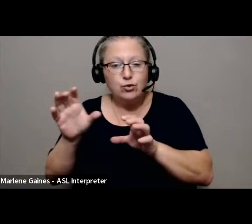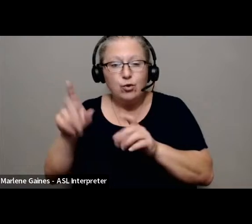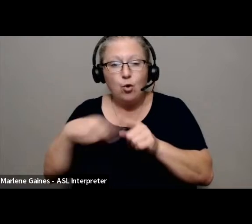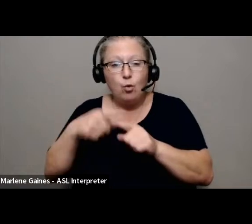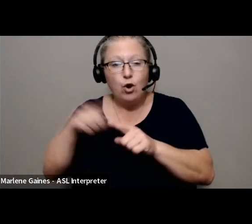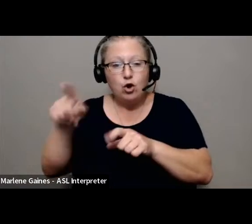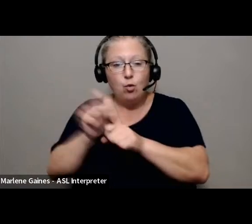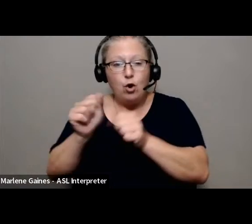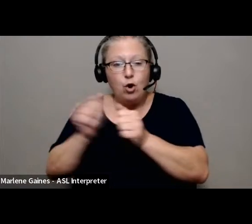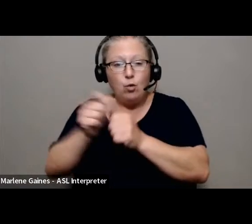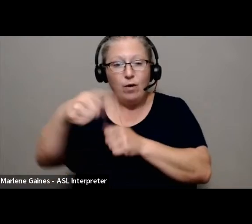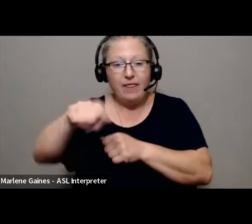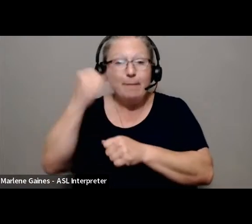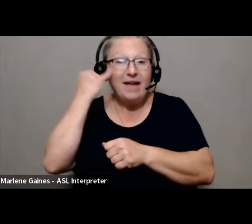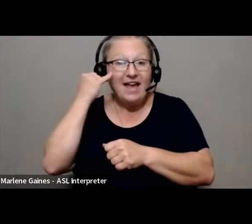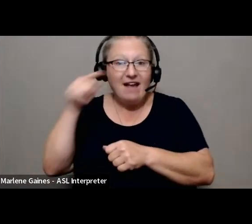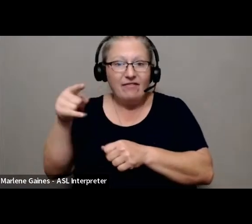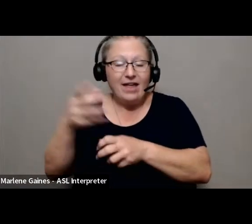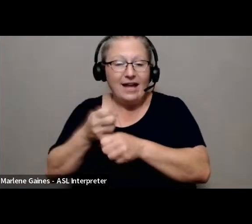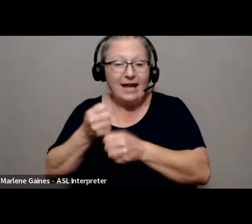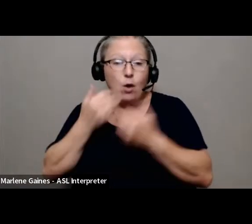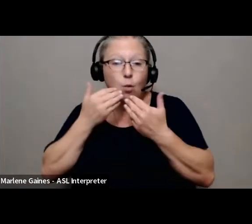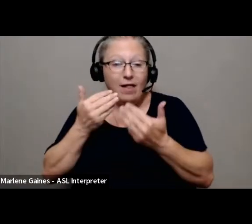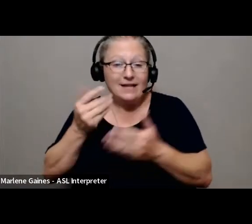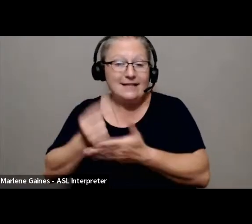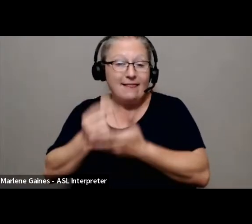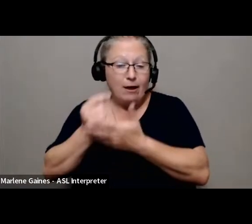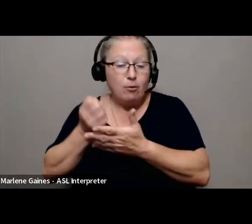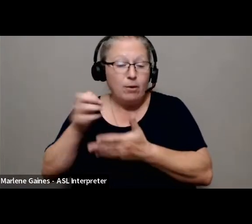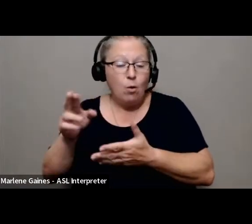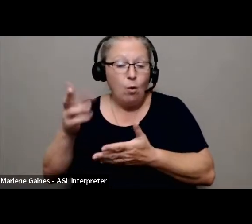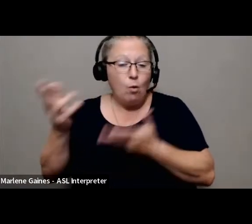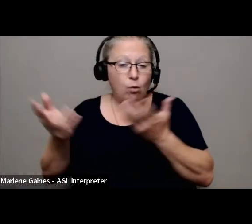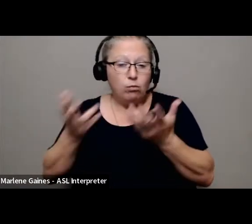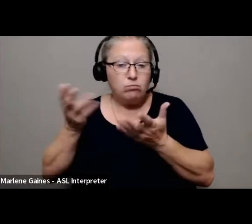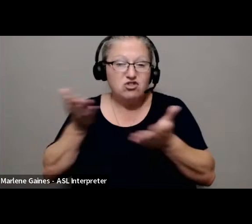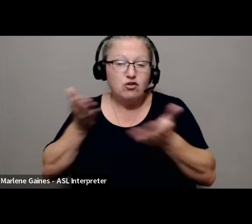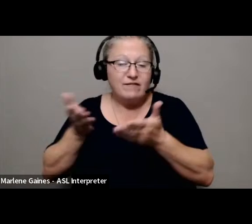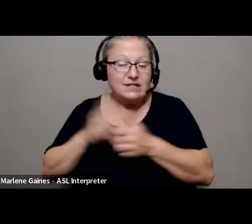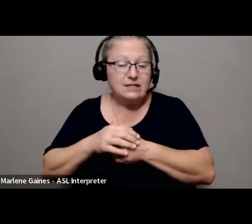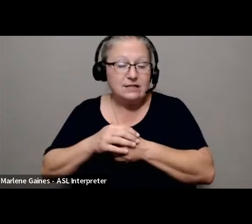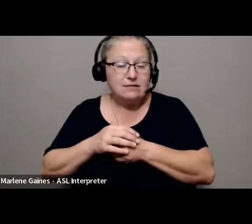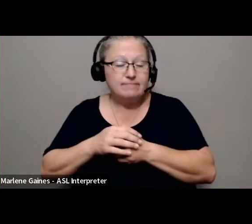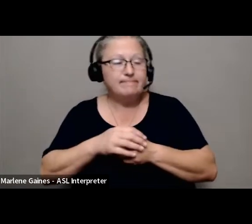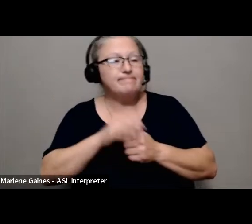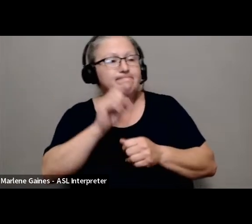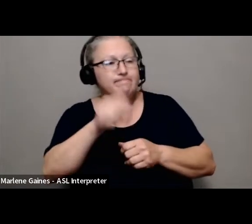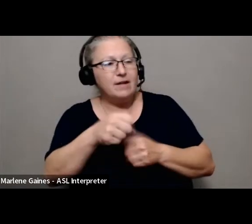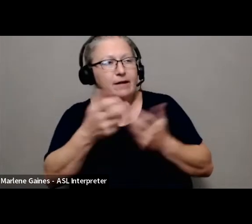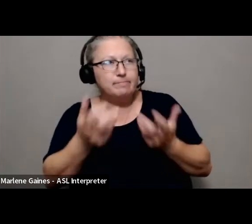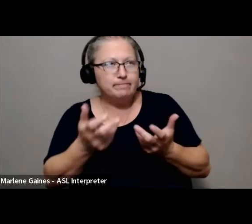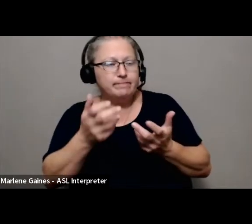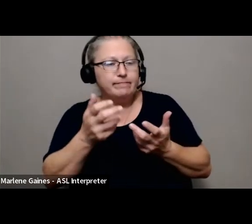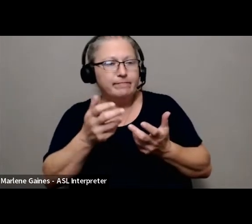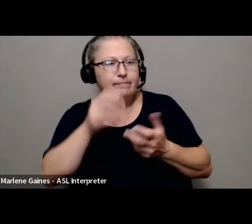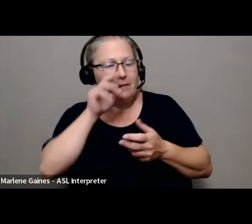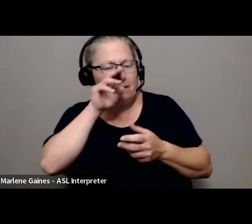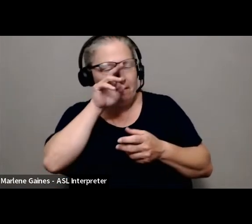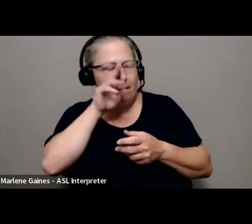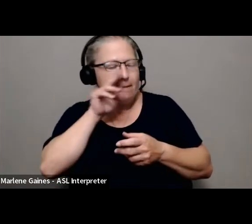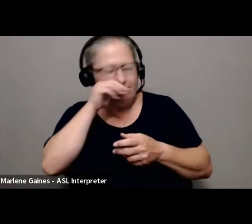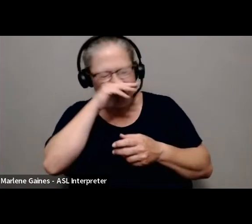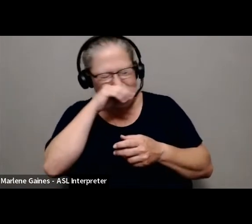you're working with them? Say if they do get wellness, therapy or services? Yeah. I mean, that is what we're